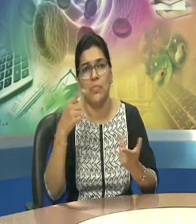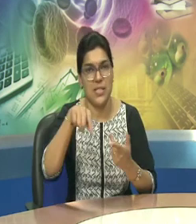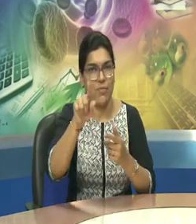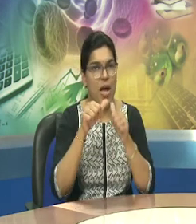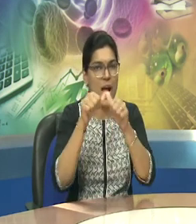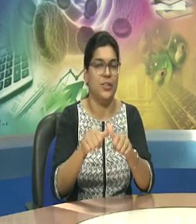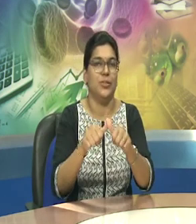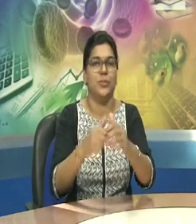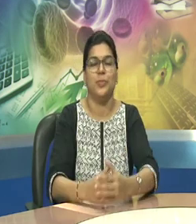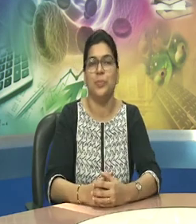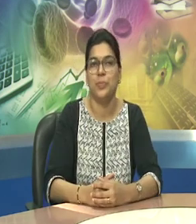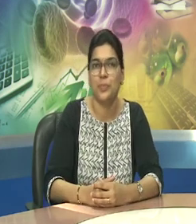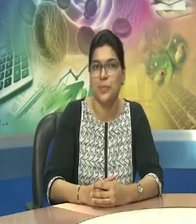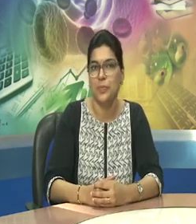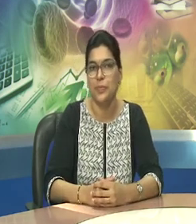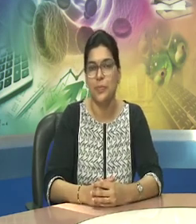What do you think? Answer by yourself.